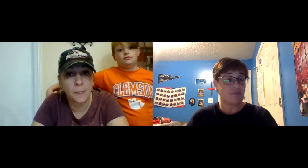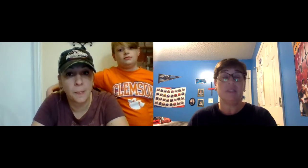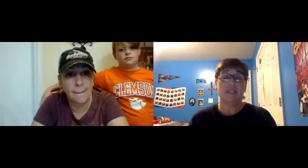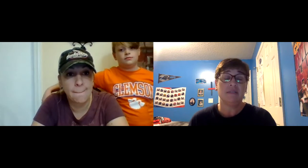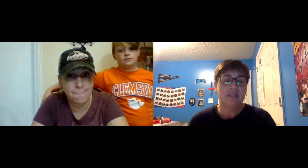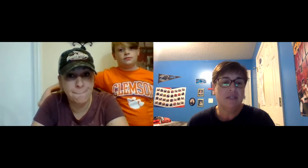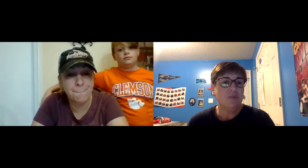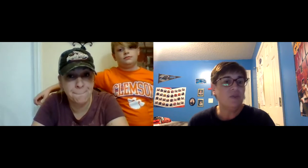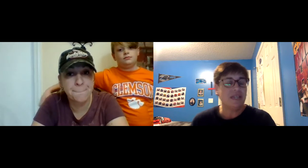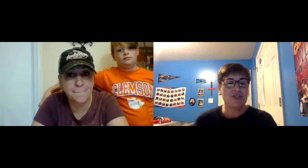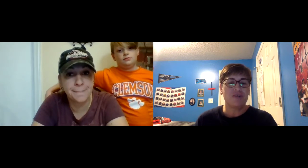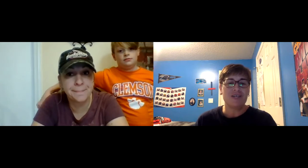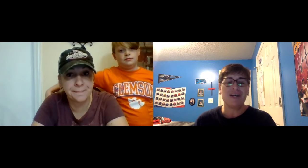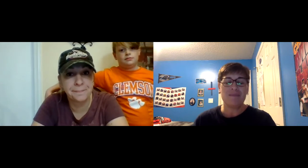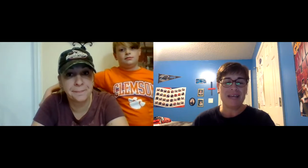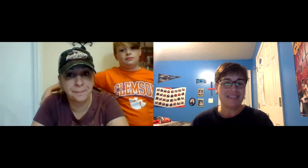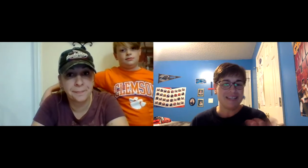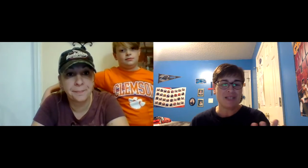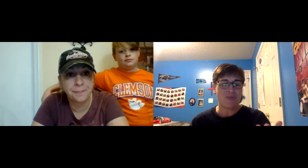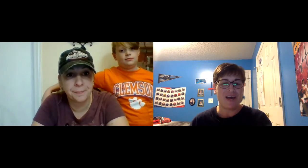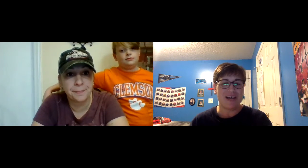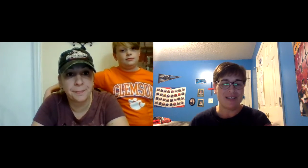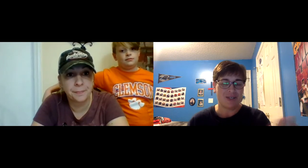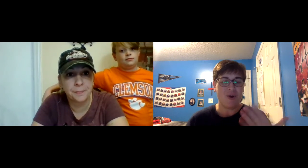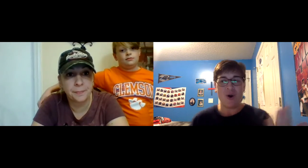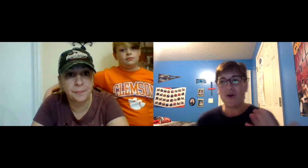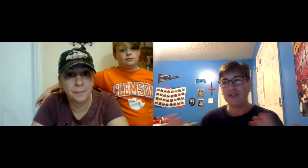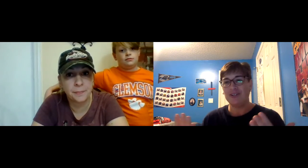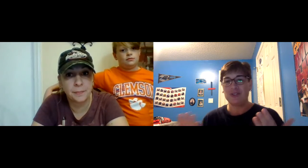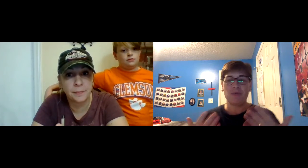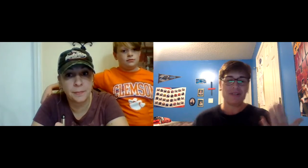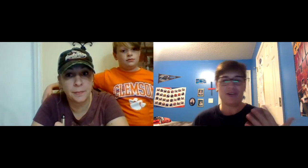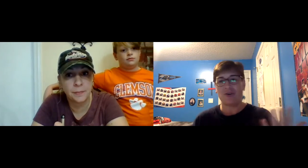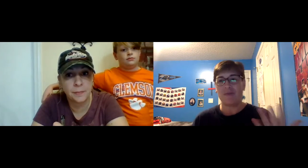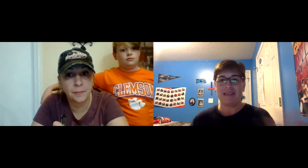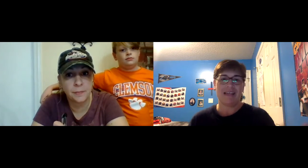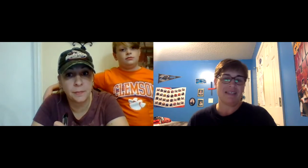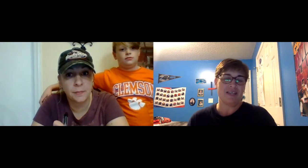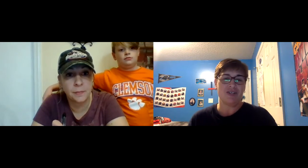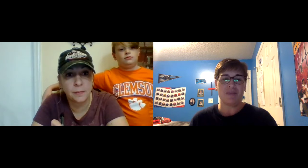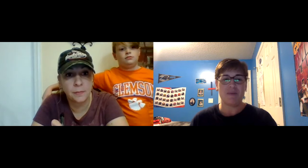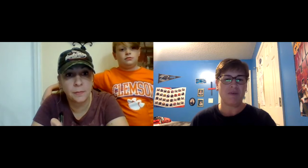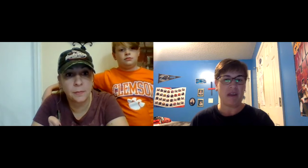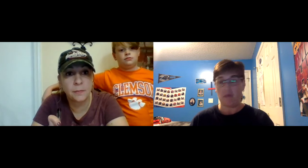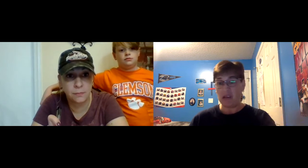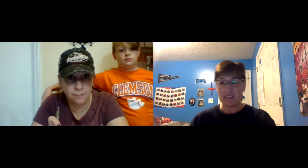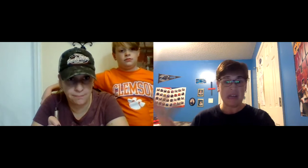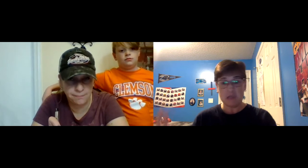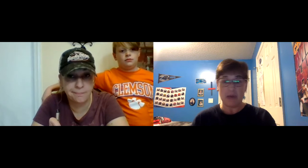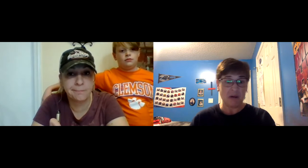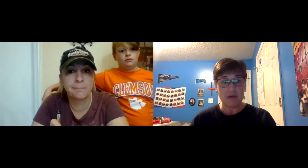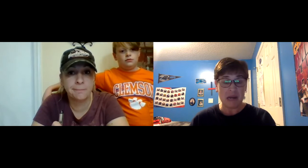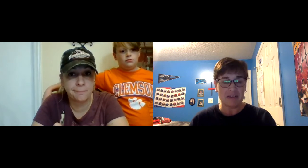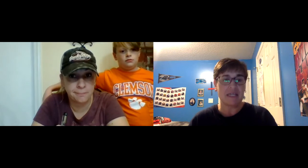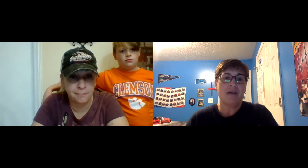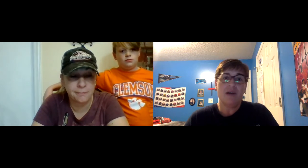That's really what they should have done. And seeing that's why it's so hard. The superintendent will make that decision, and then people are like, well, it's not so